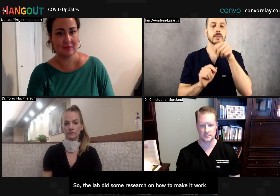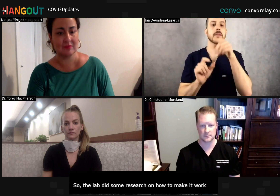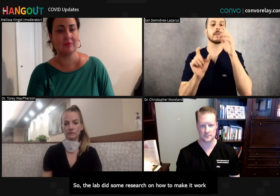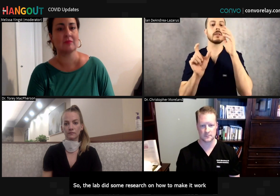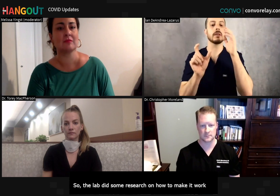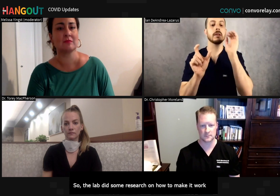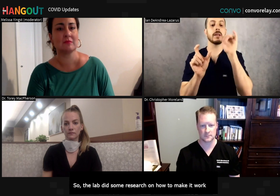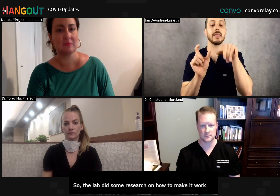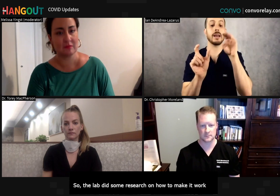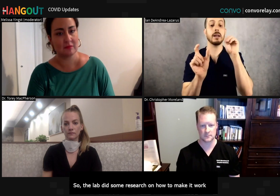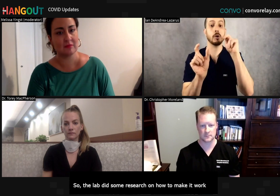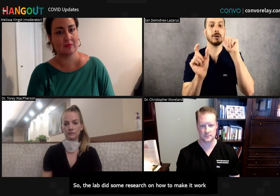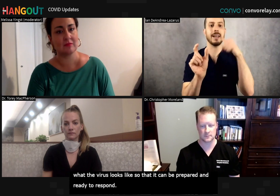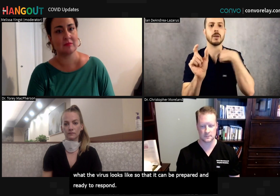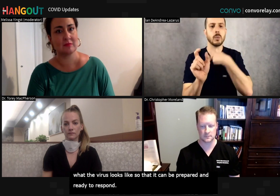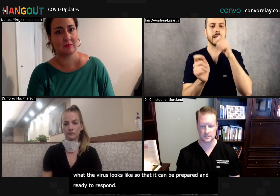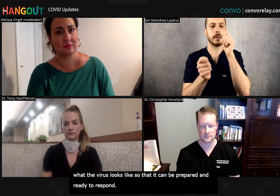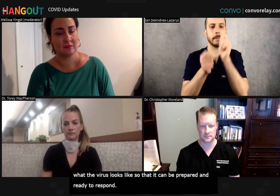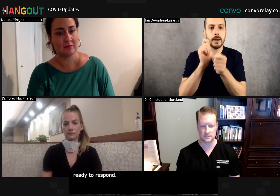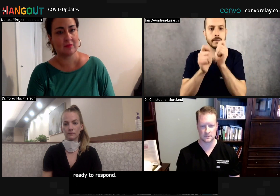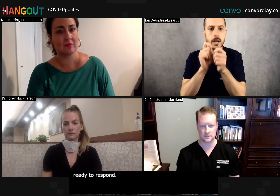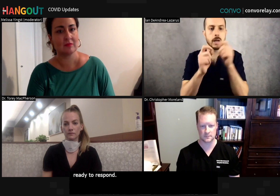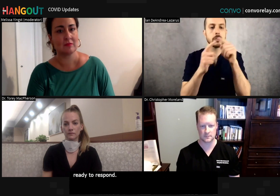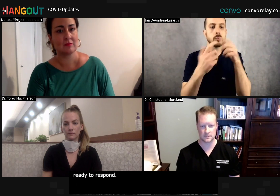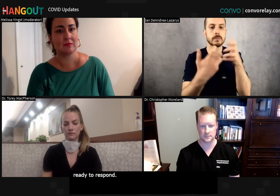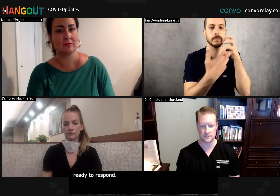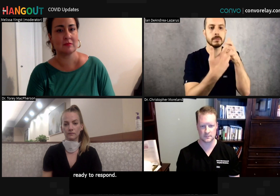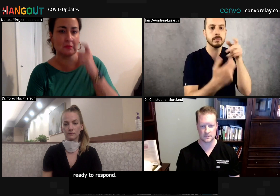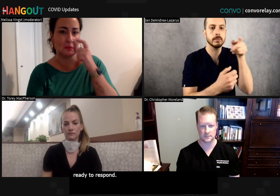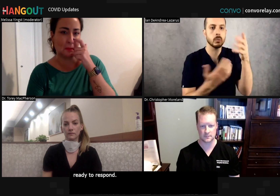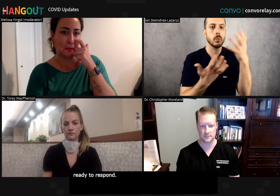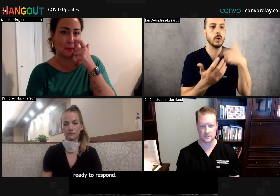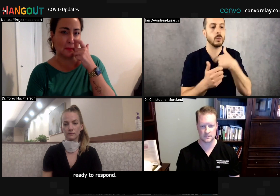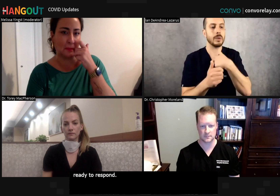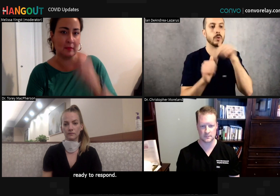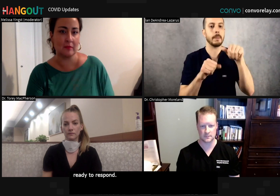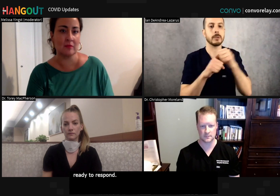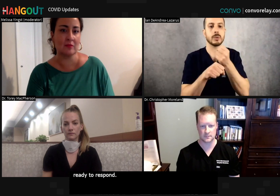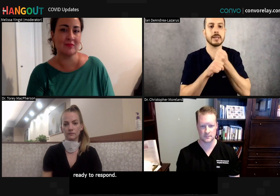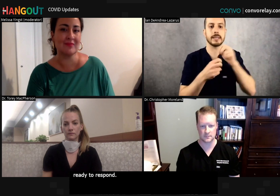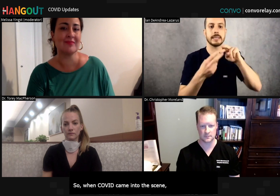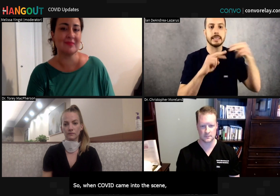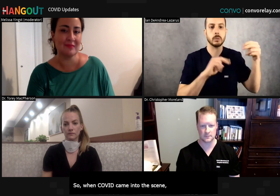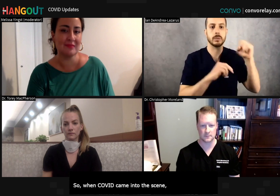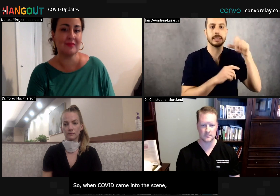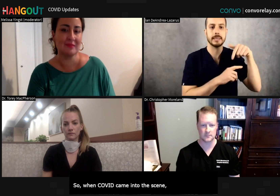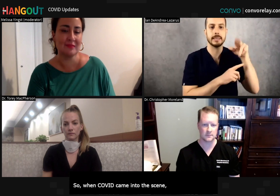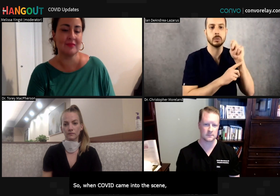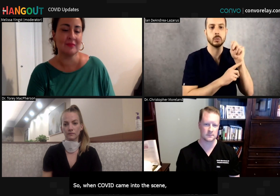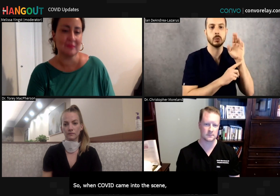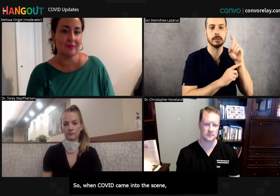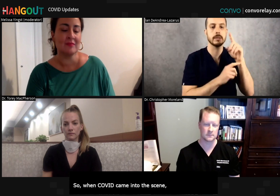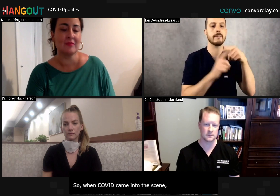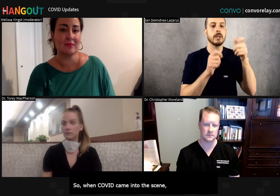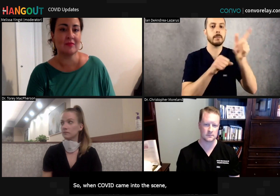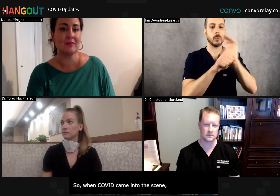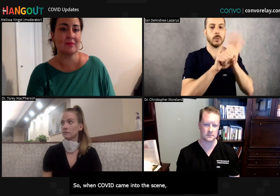So when COVID came onto the scene, the mRNA was modified